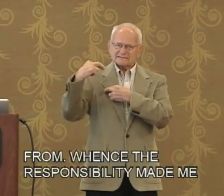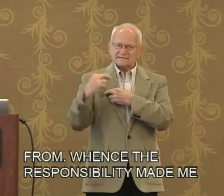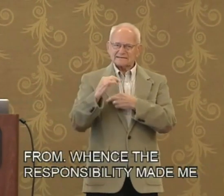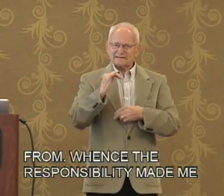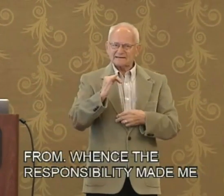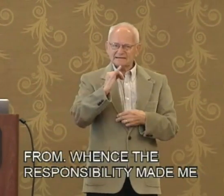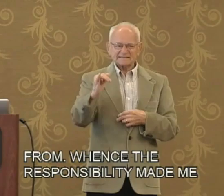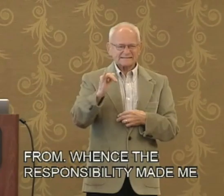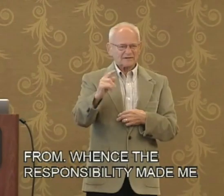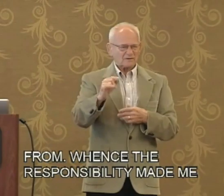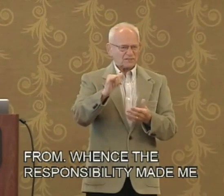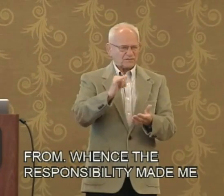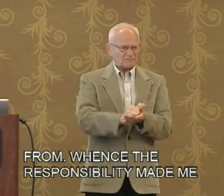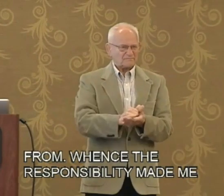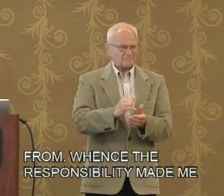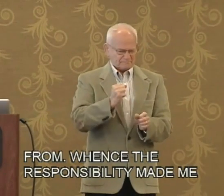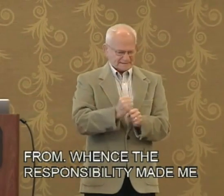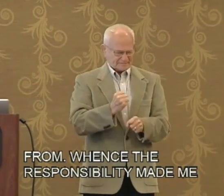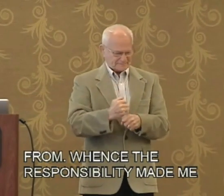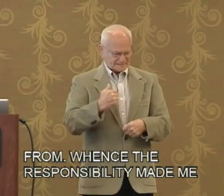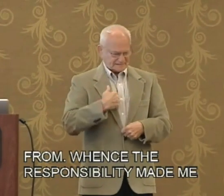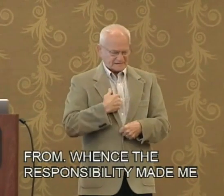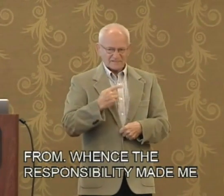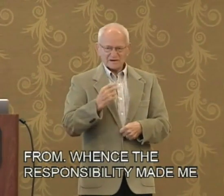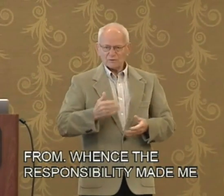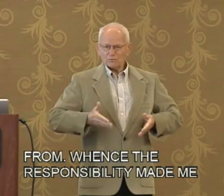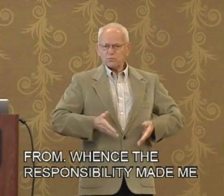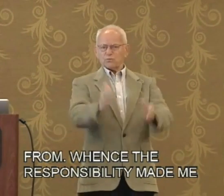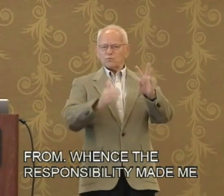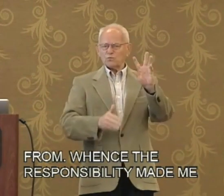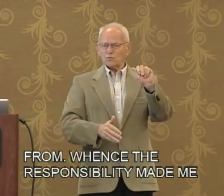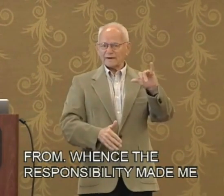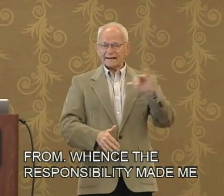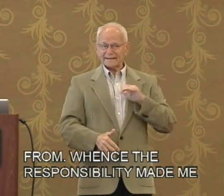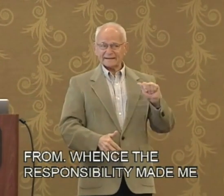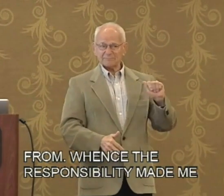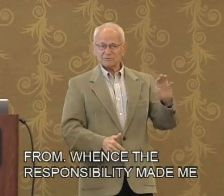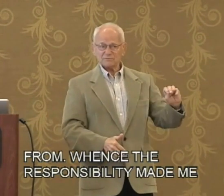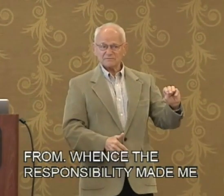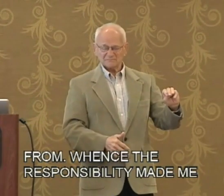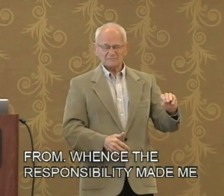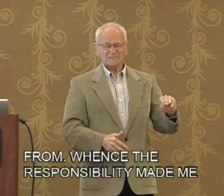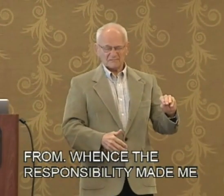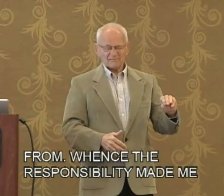Whence the responsibility is that made me the way I am.